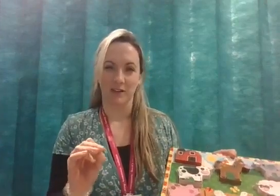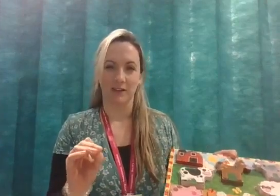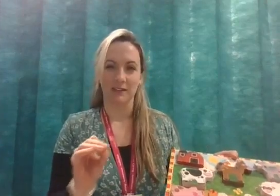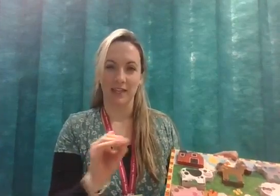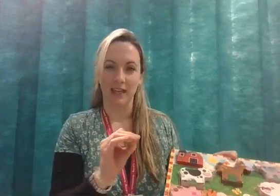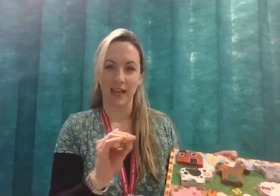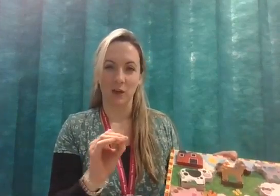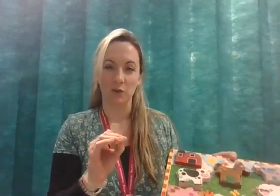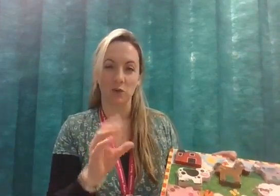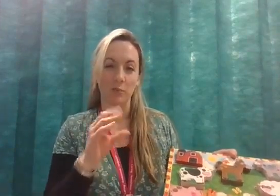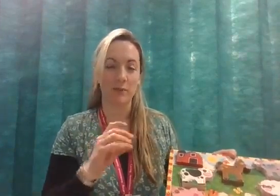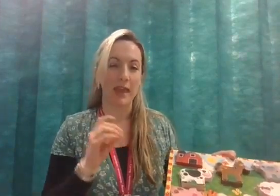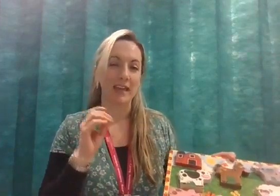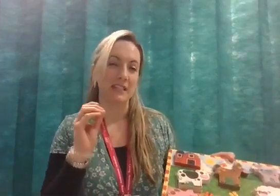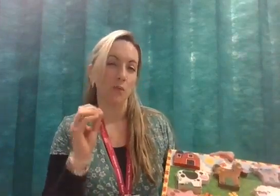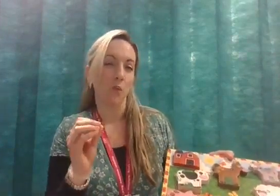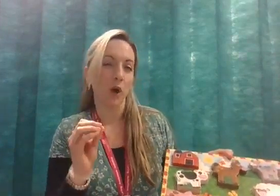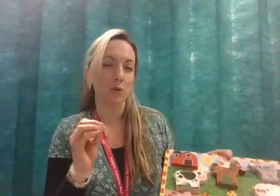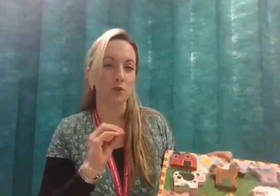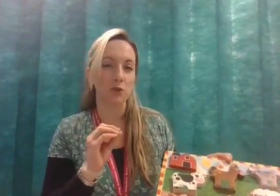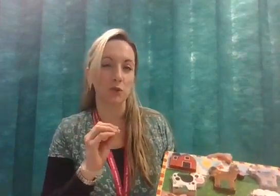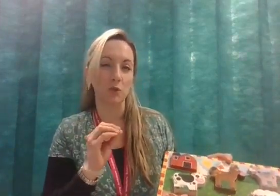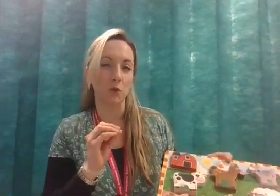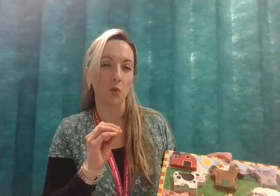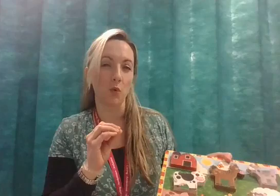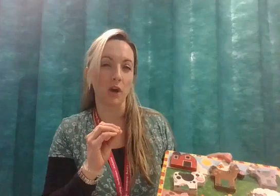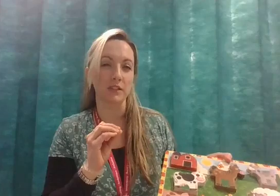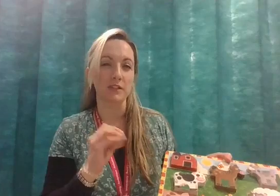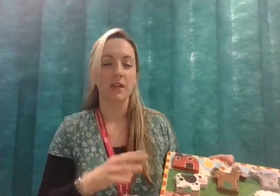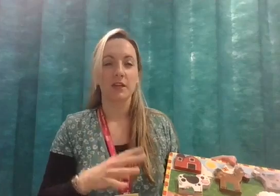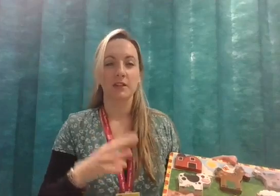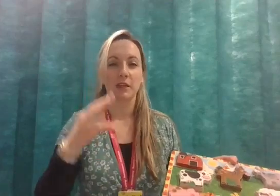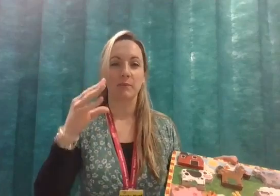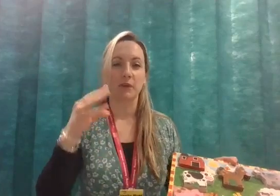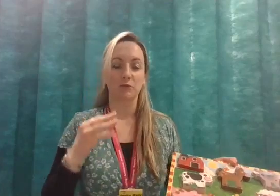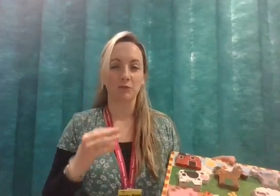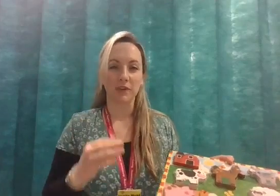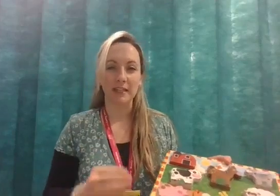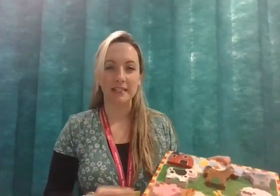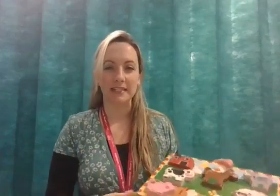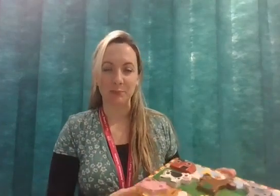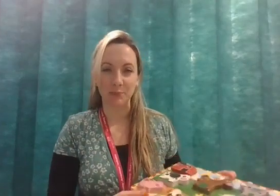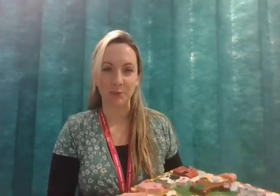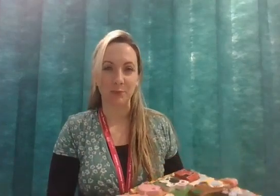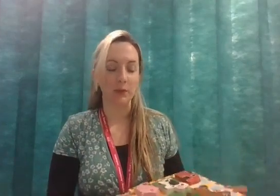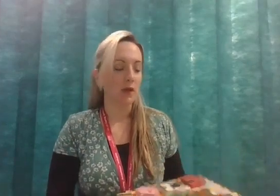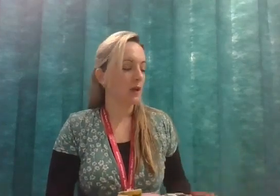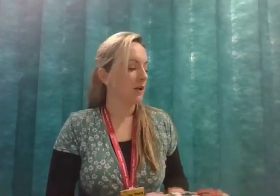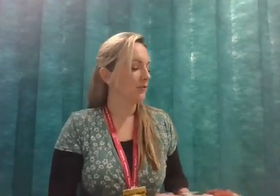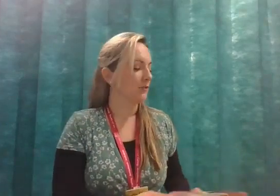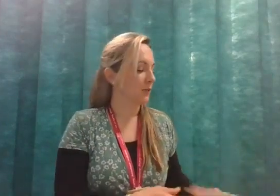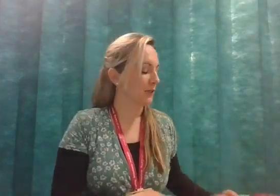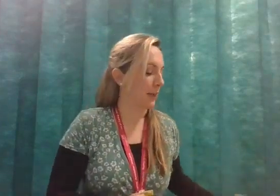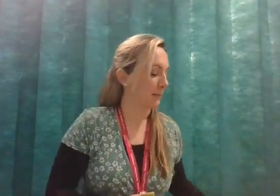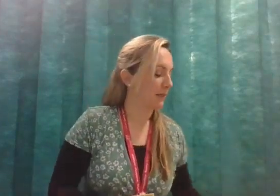as their language or maybe adding one or two more words. So keeping it really simple for them.